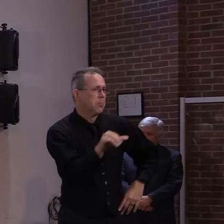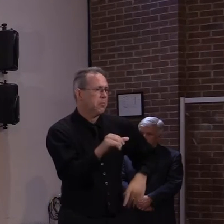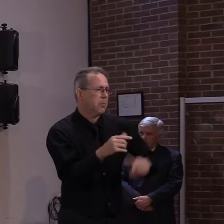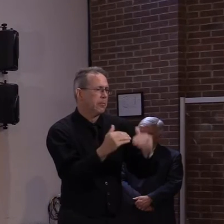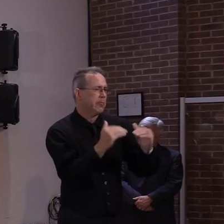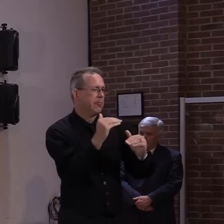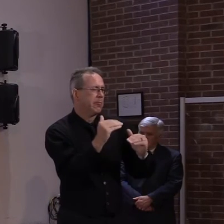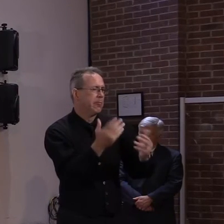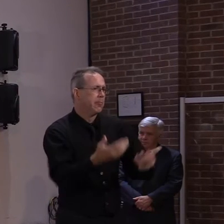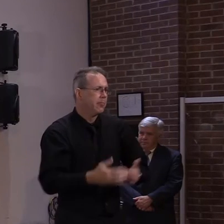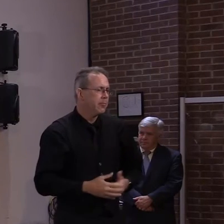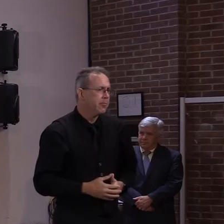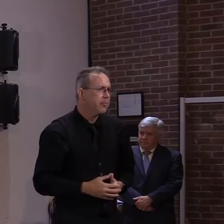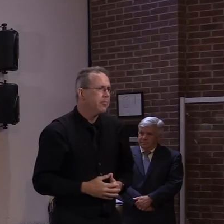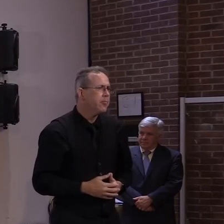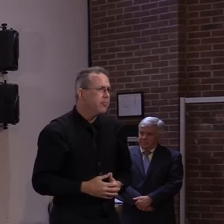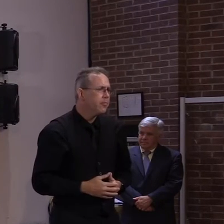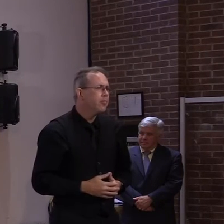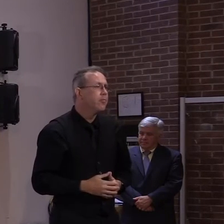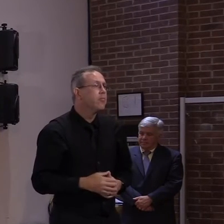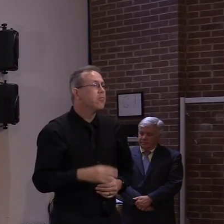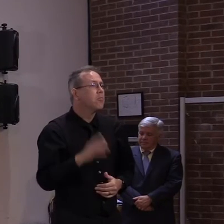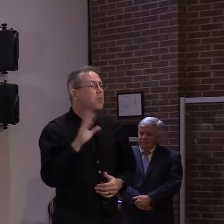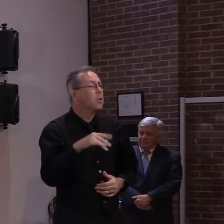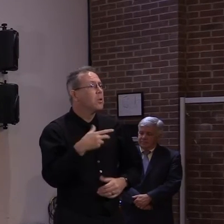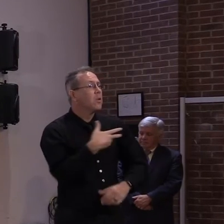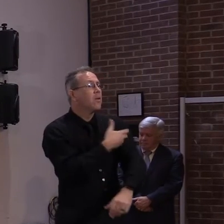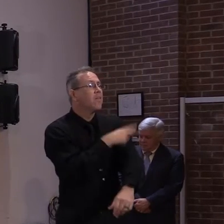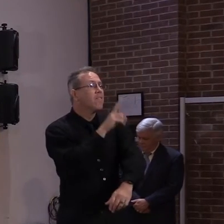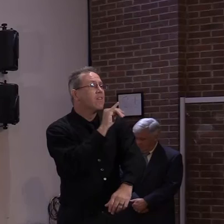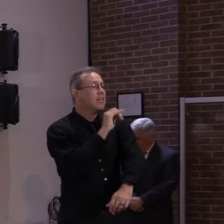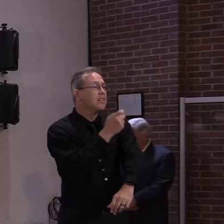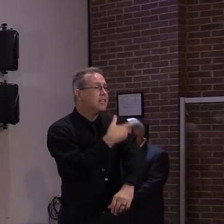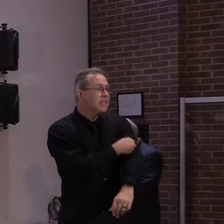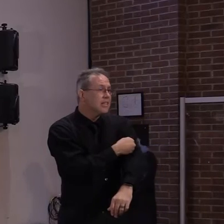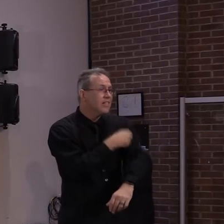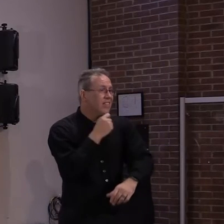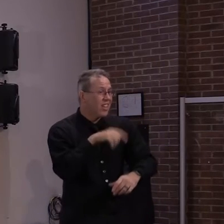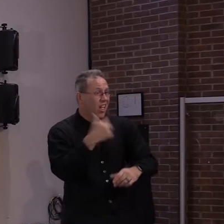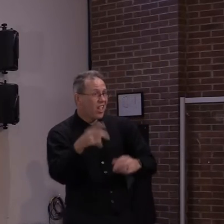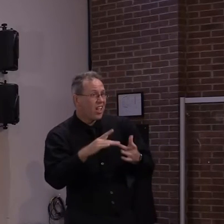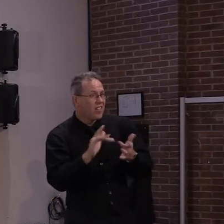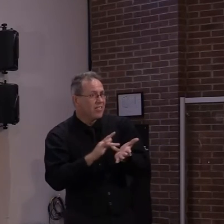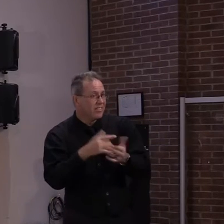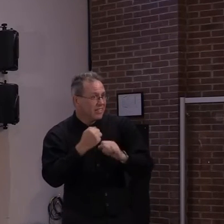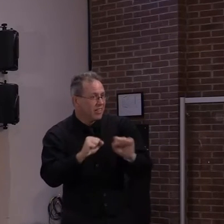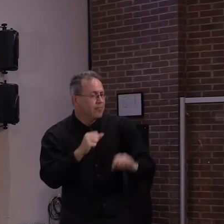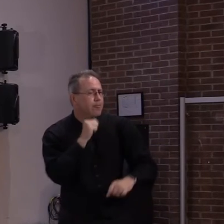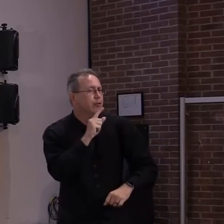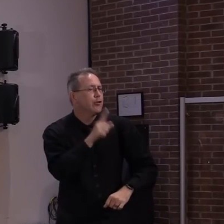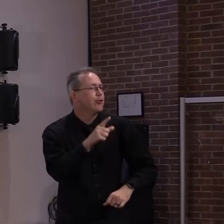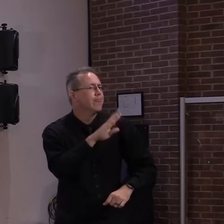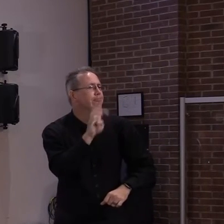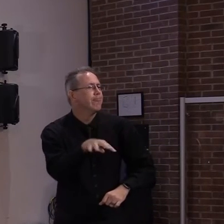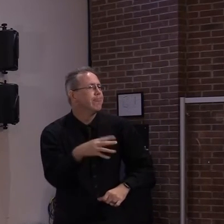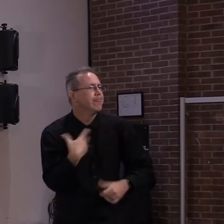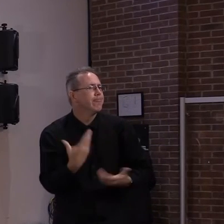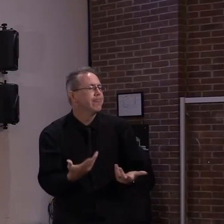nor perhaps as safe. So I would just reserve judgment on ivermectin as